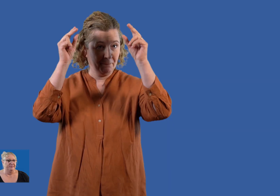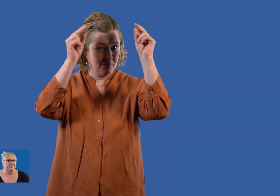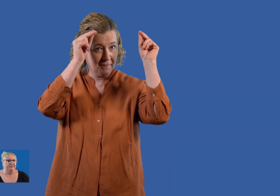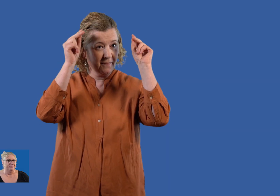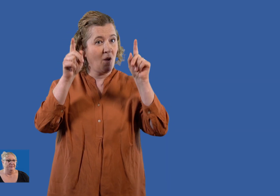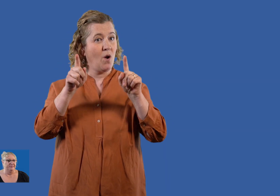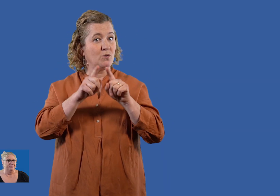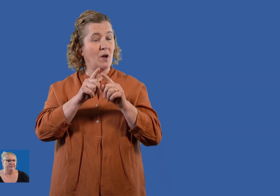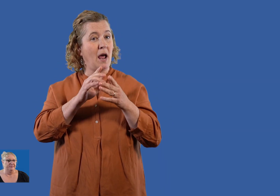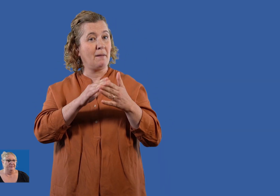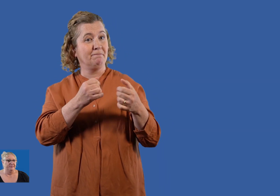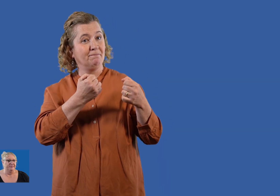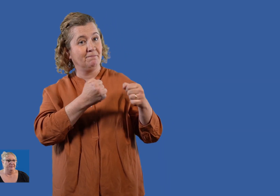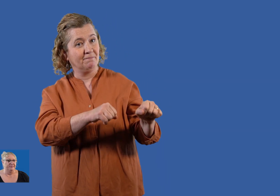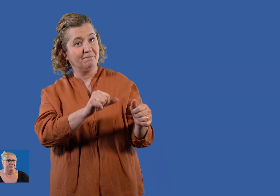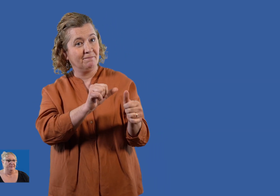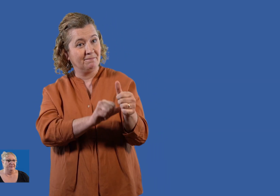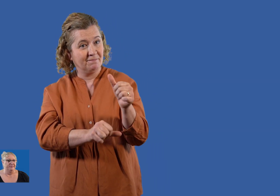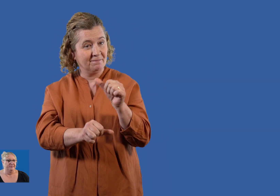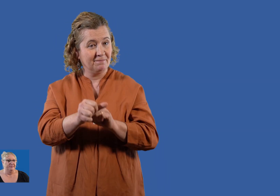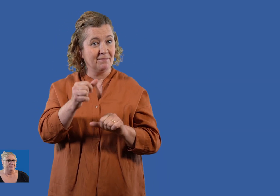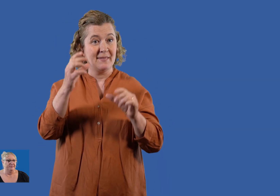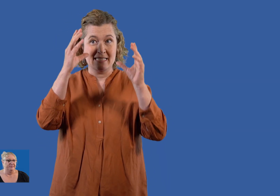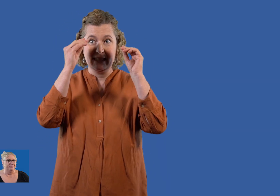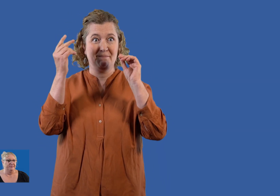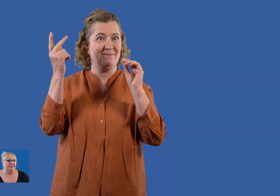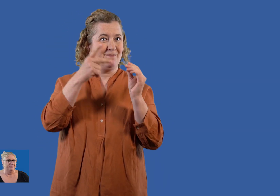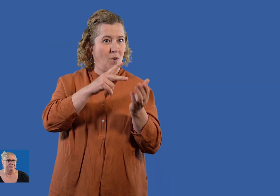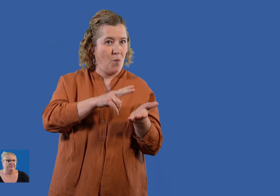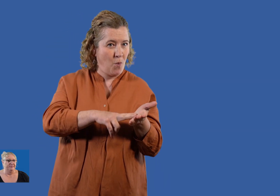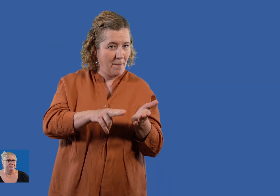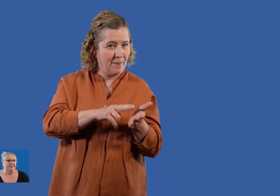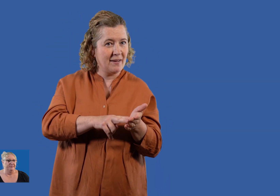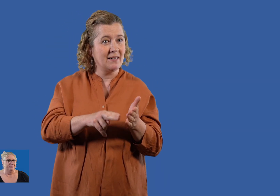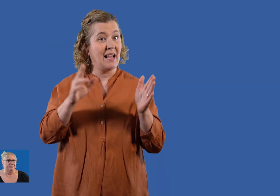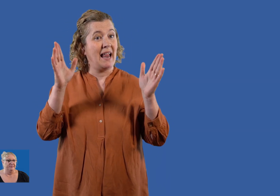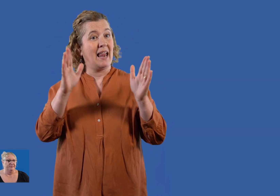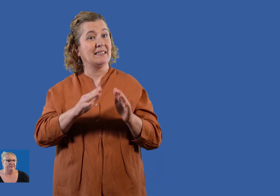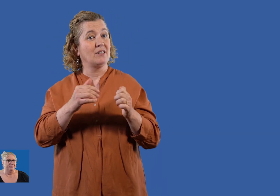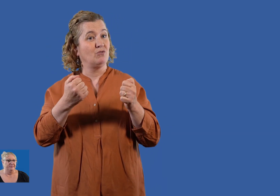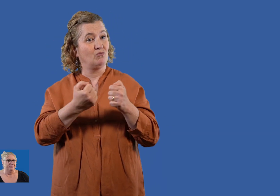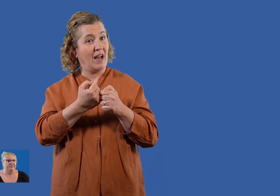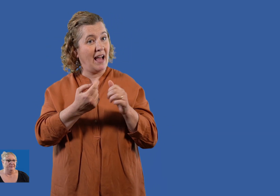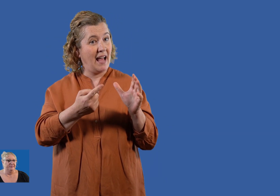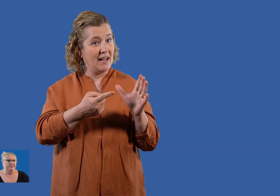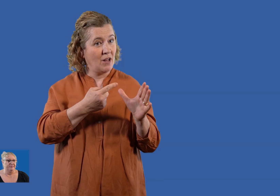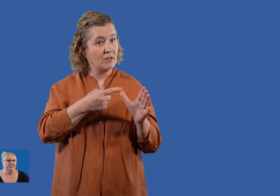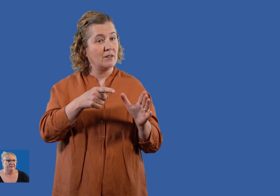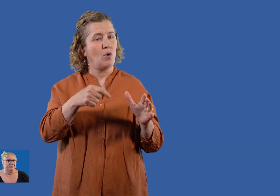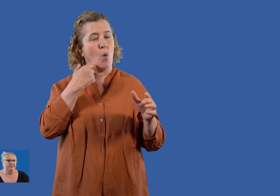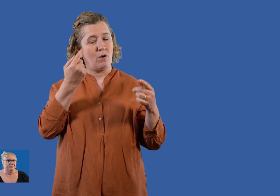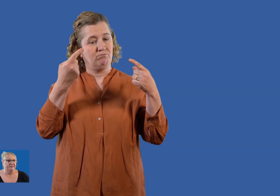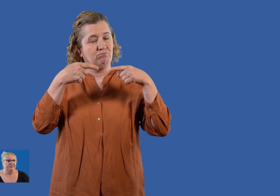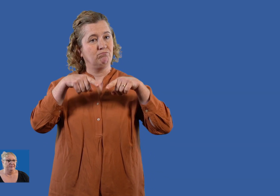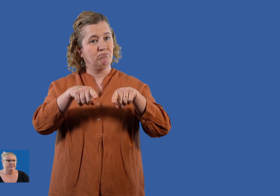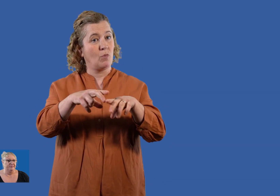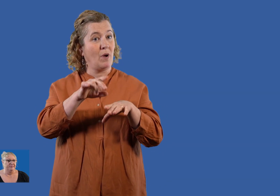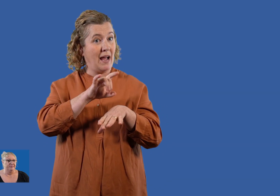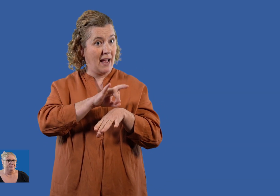risk of suicide, normalises sleep patterns, and reduces illicit drug-taking behaviour. Should always be done with